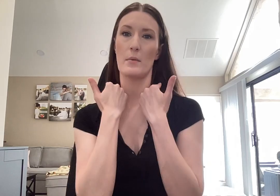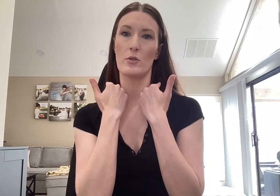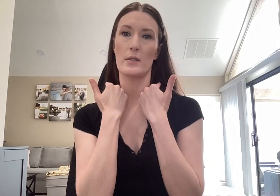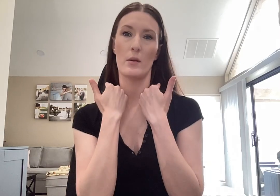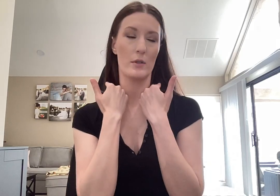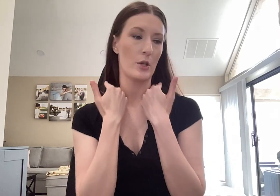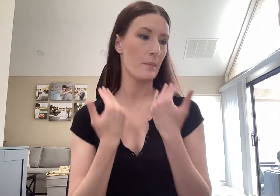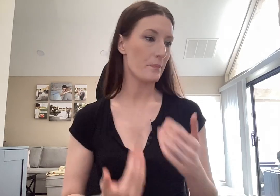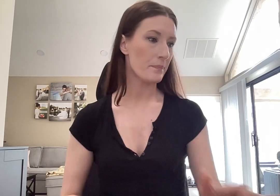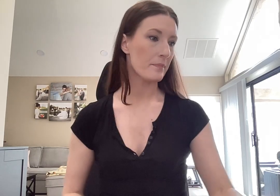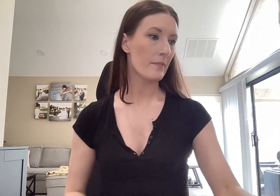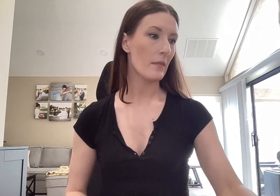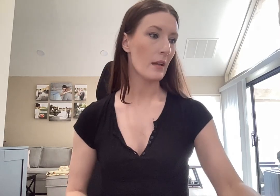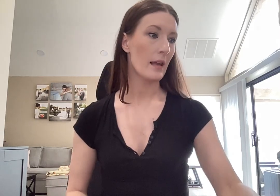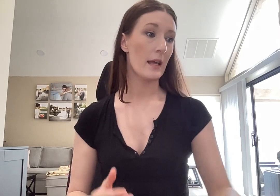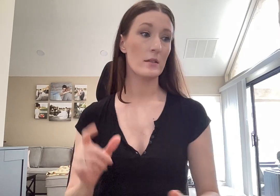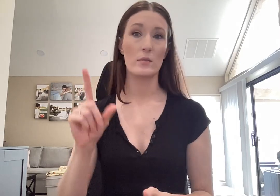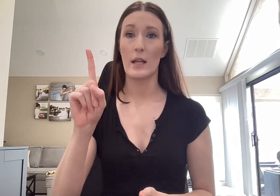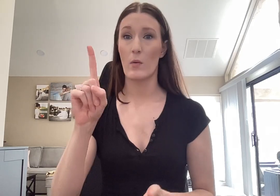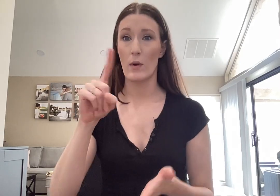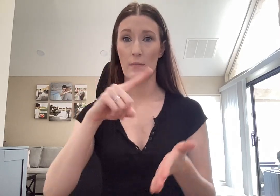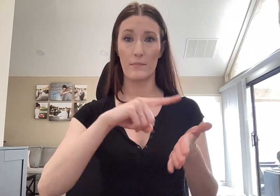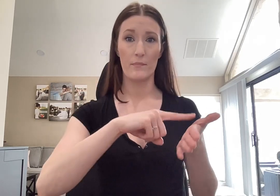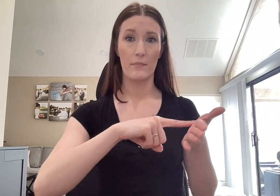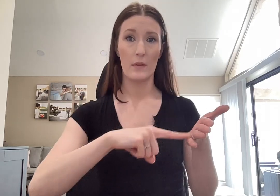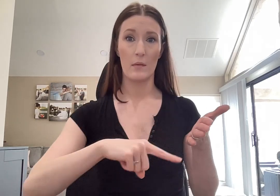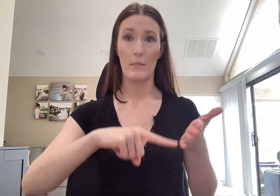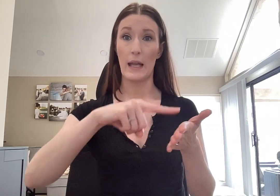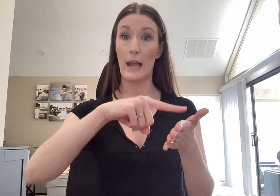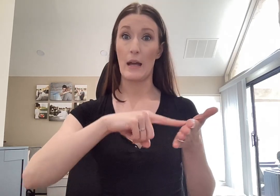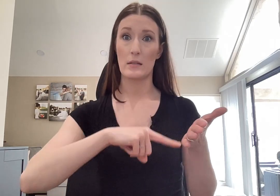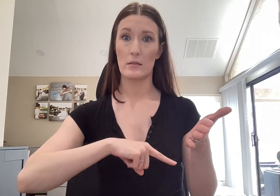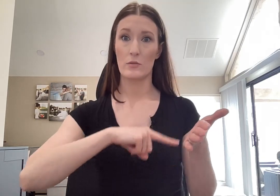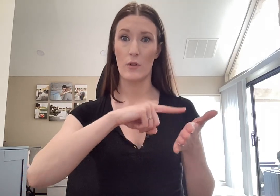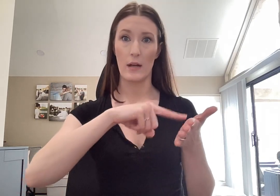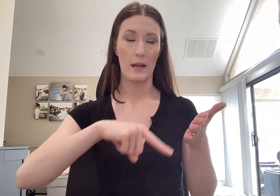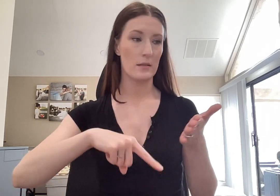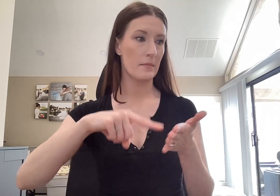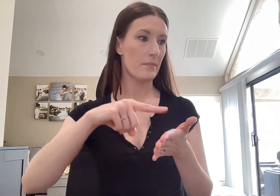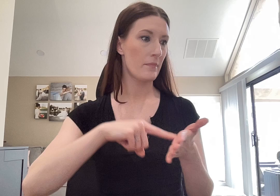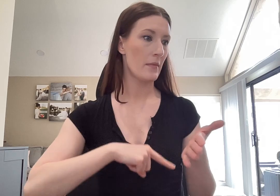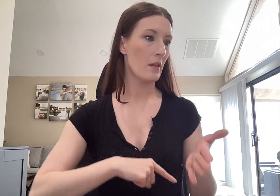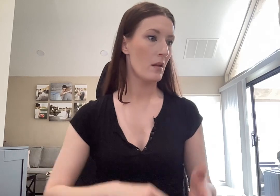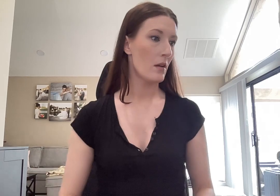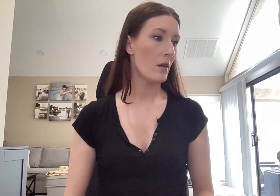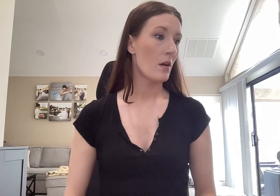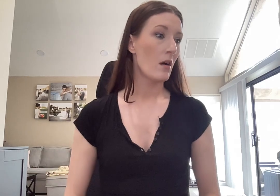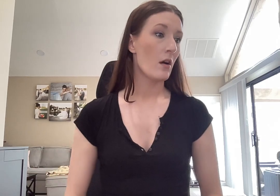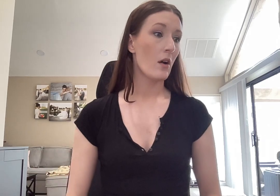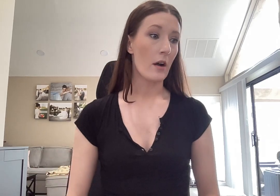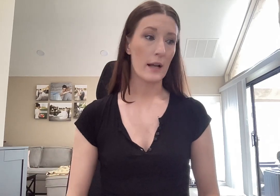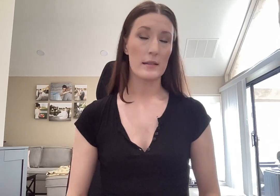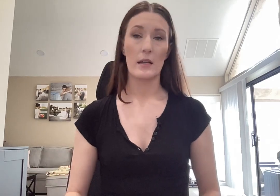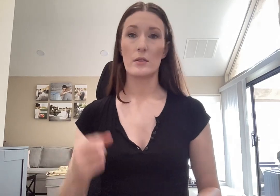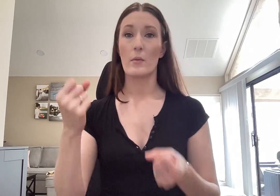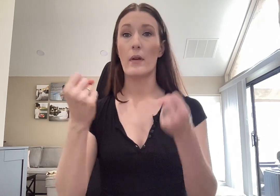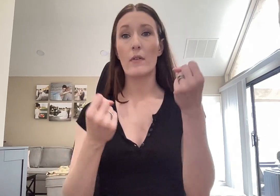see it with two. Cancel, take a 1, make an X, draw an X. Car accident. So we have